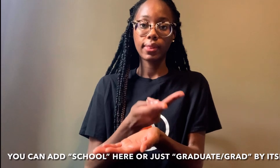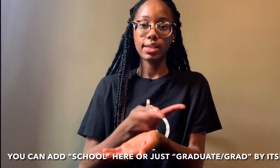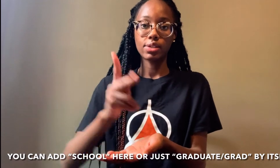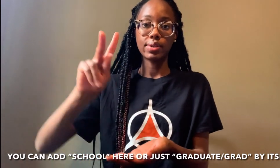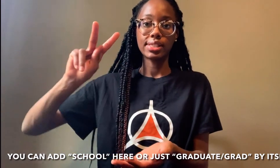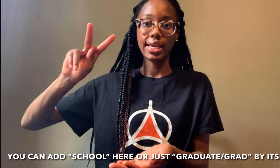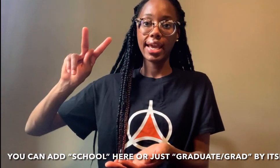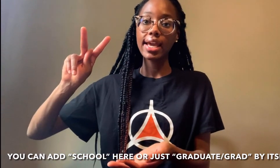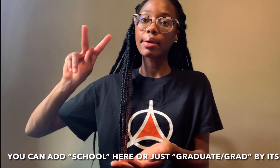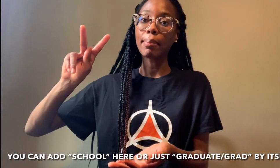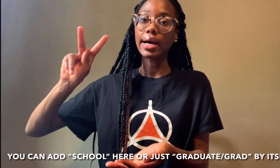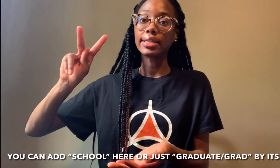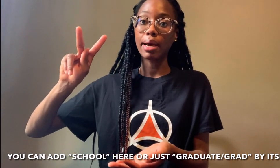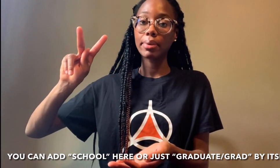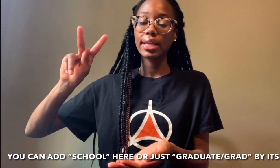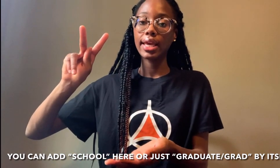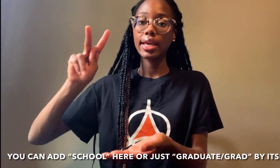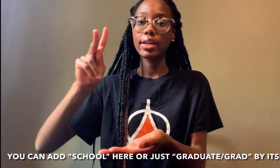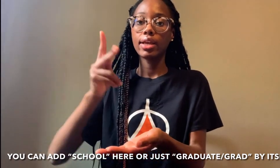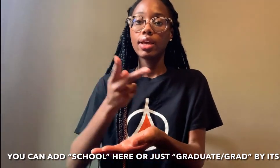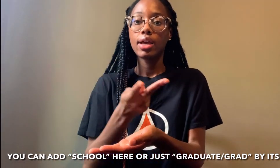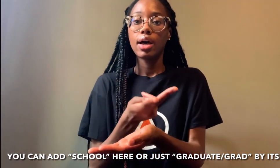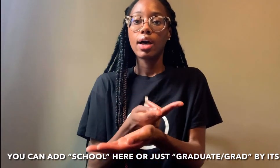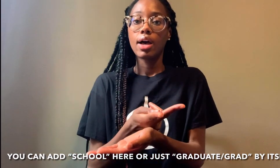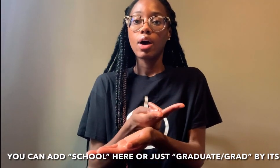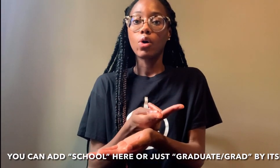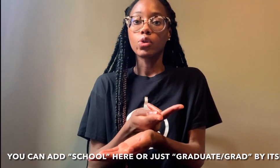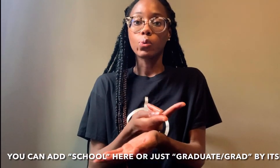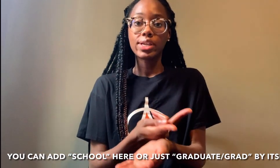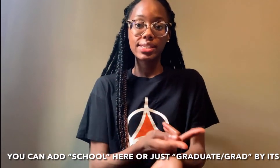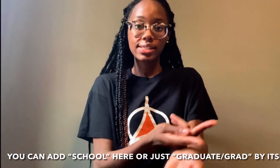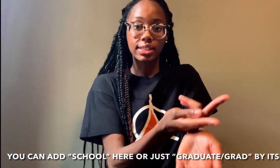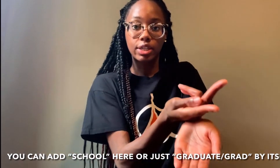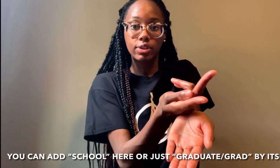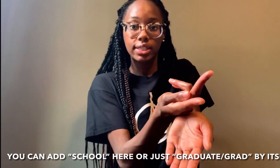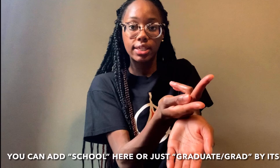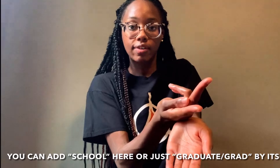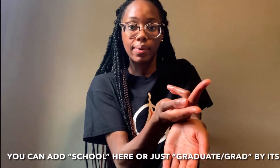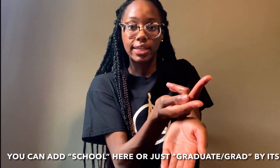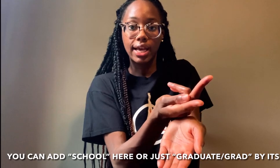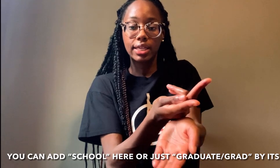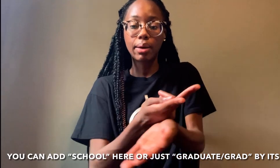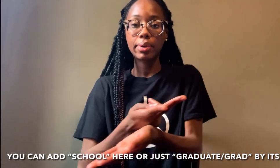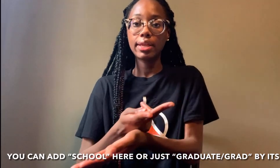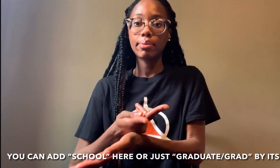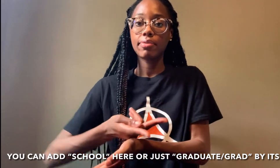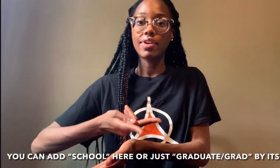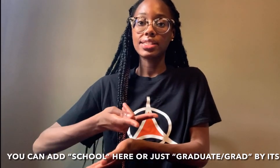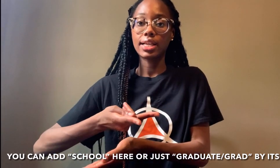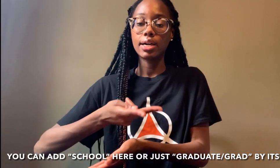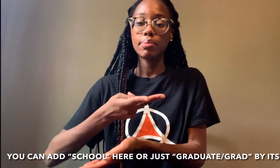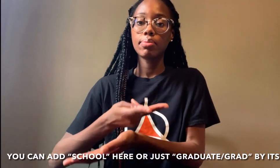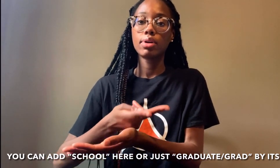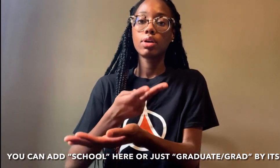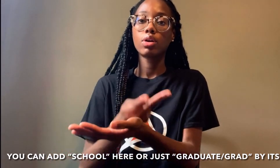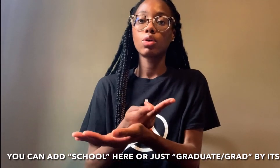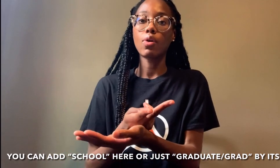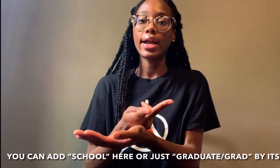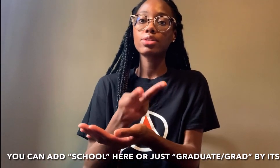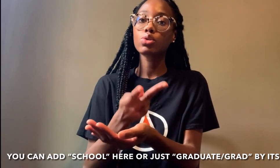So it's a K, my dominant hand, on the wrist, literally, of my non-dominant, facing up, grad